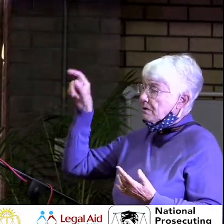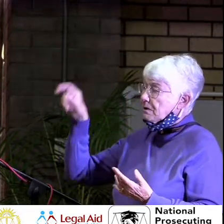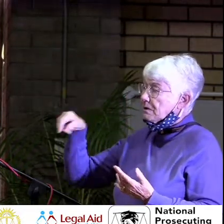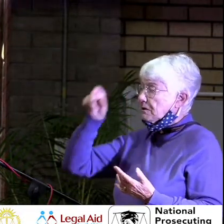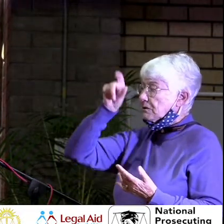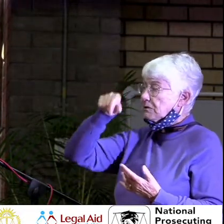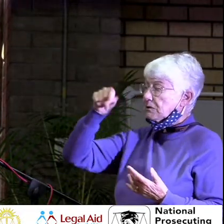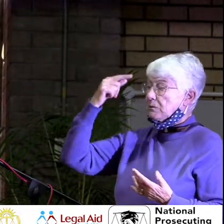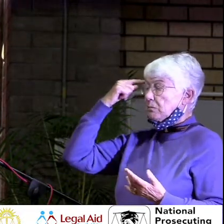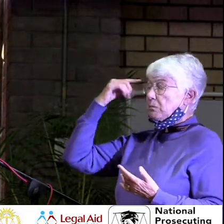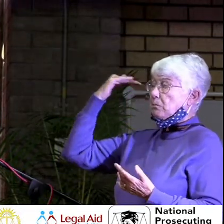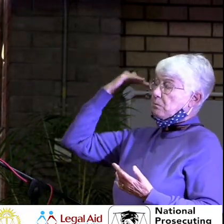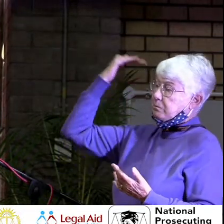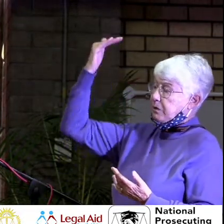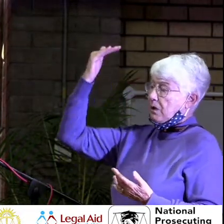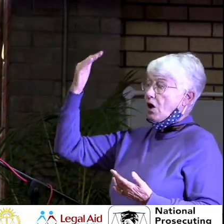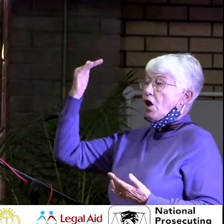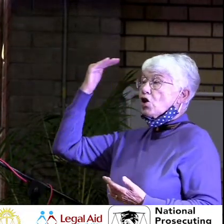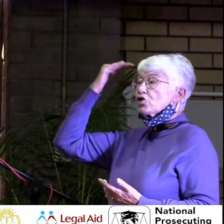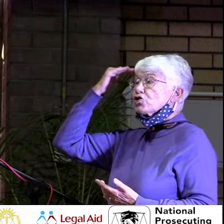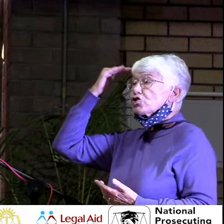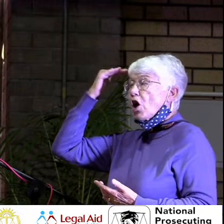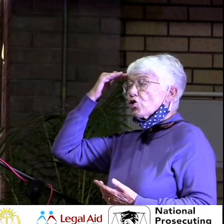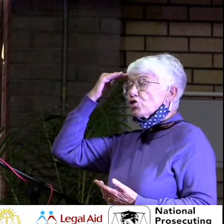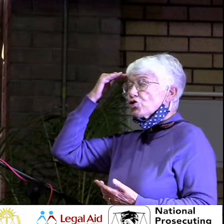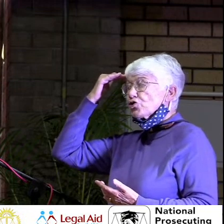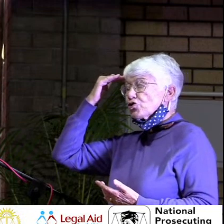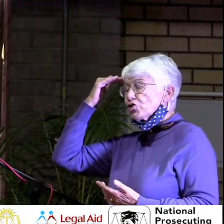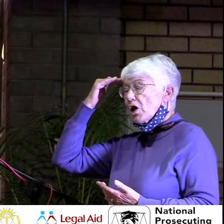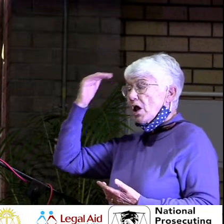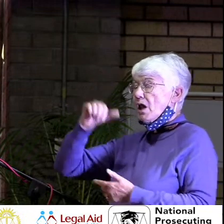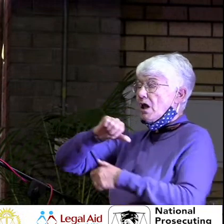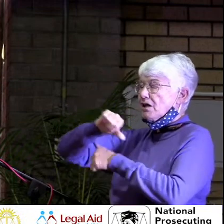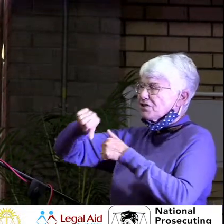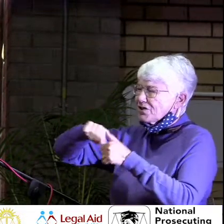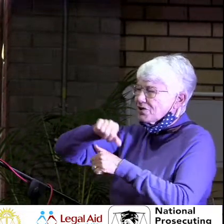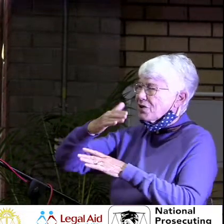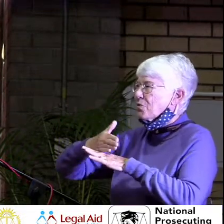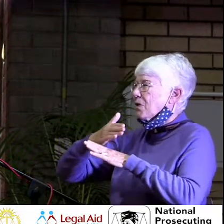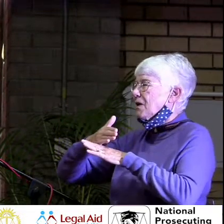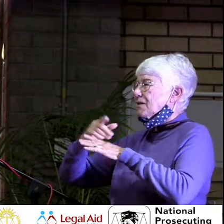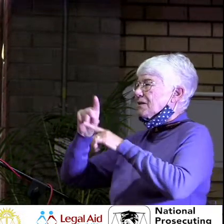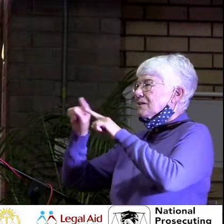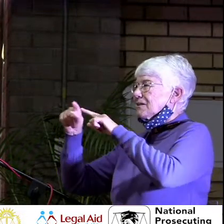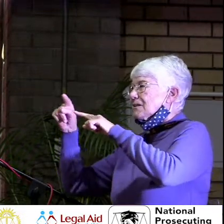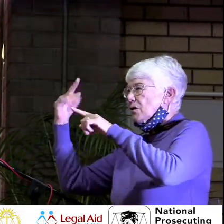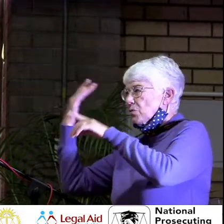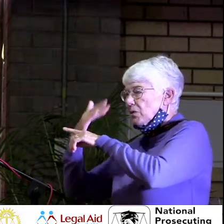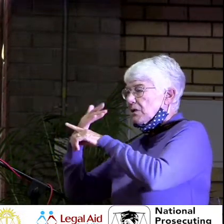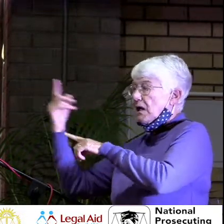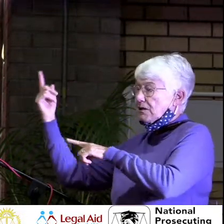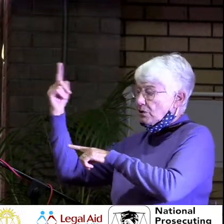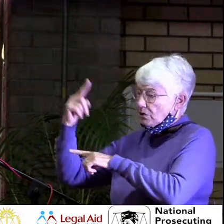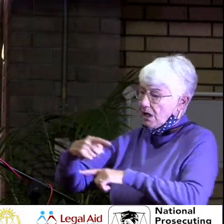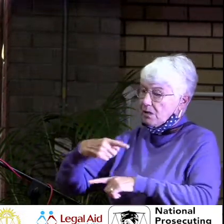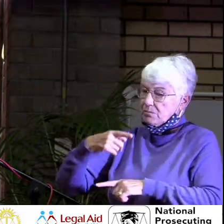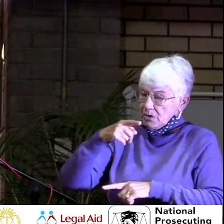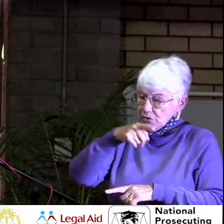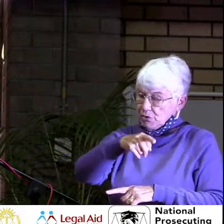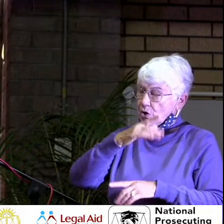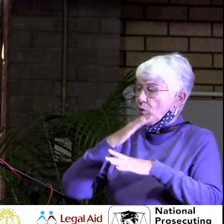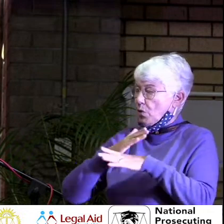got abafundis to come and assist. They are part of the rehabilitation part, the journey that